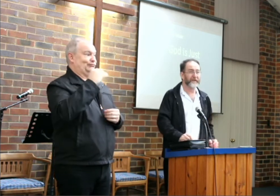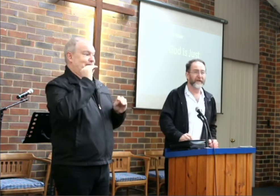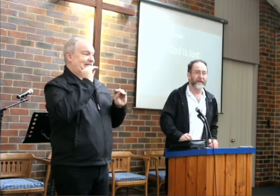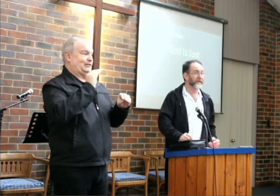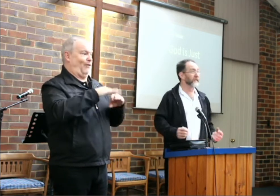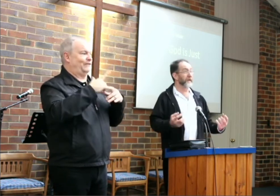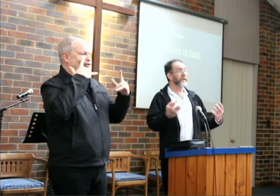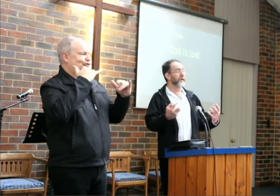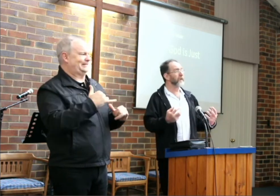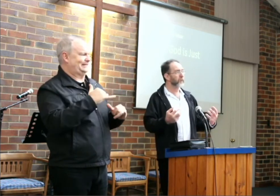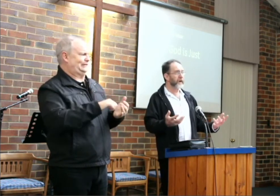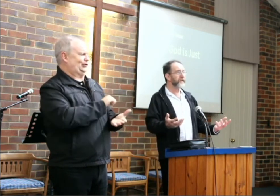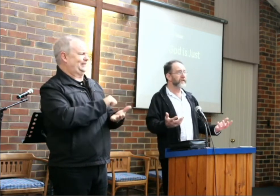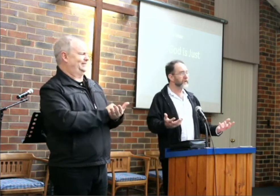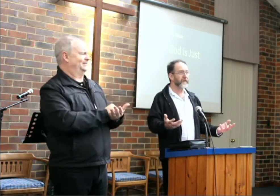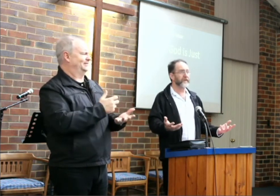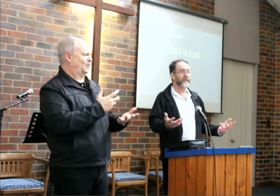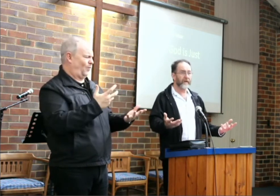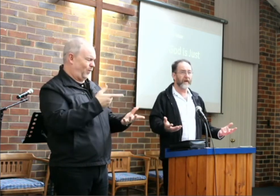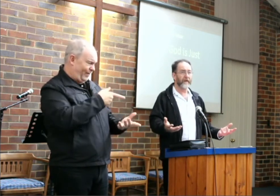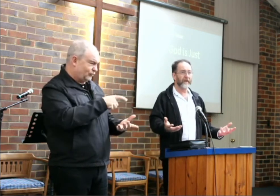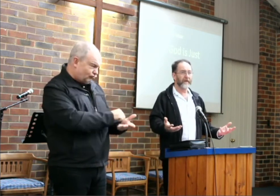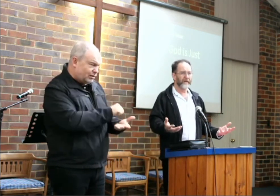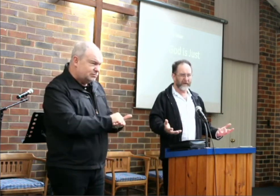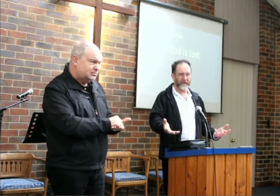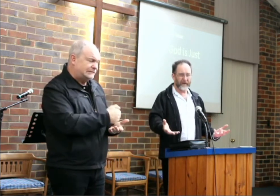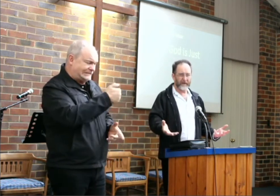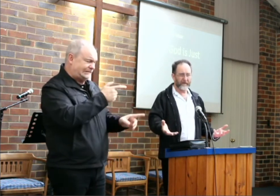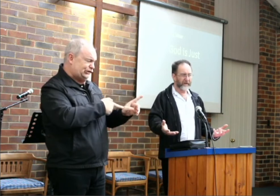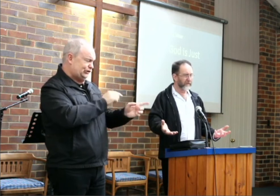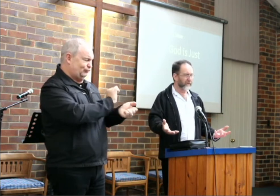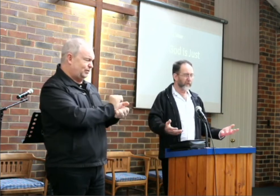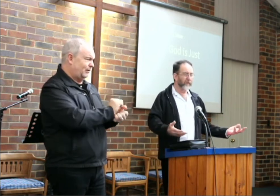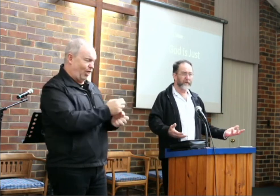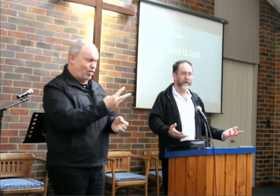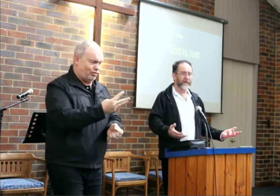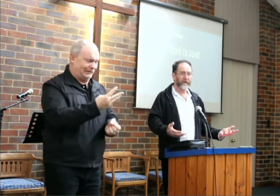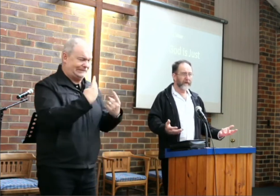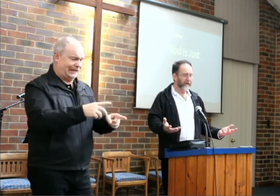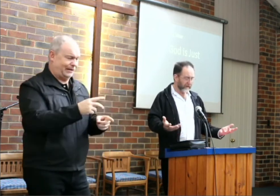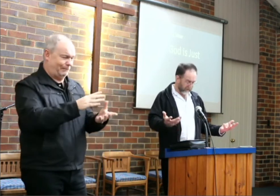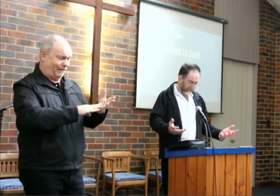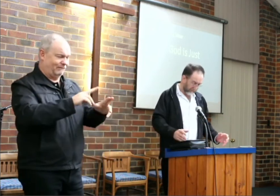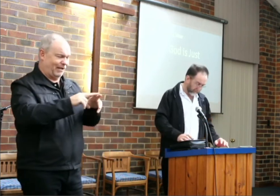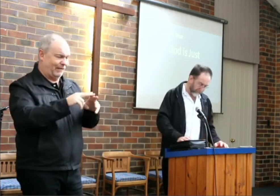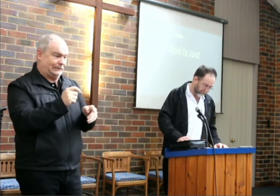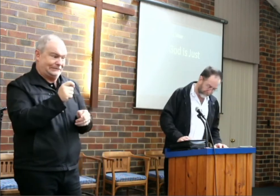justice, and it just hit me. Yeah, where is the justice in that? 6 years. That's, we can walk free.